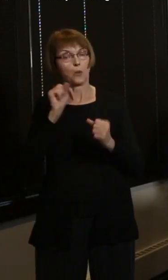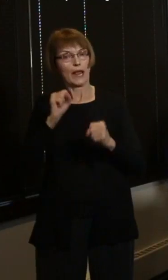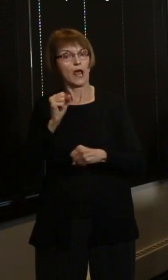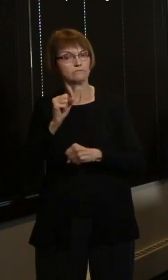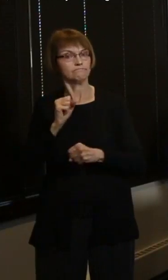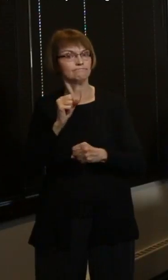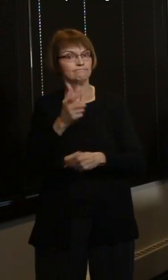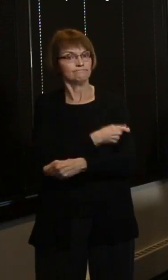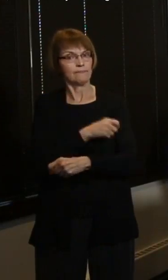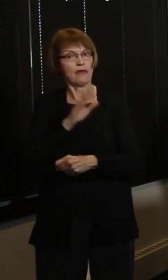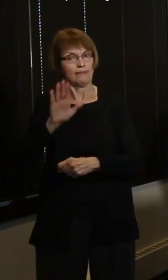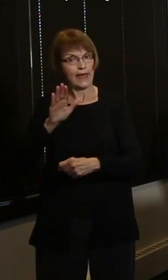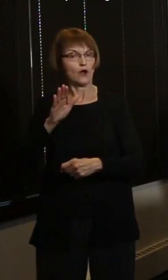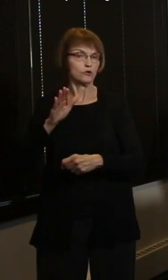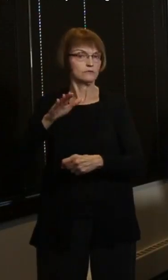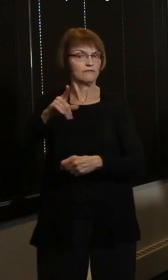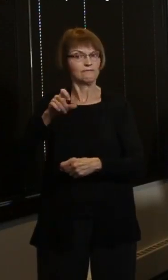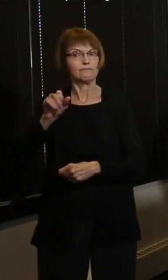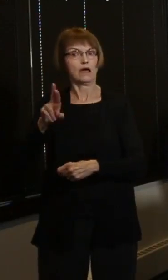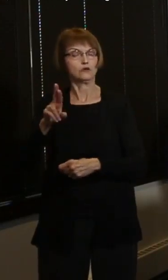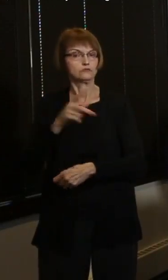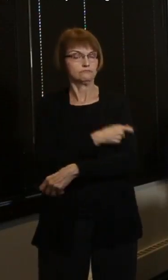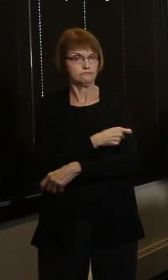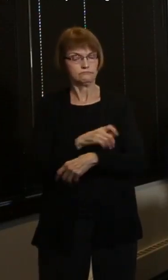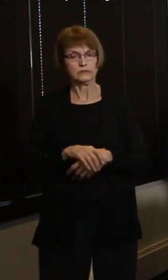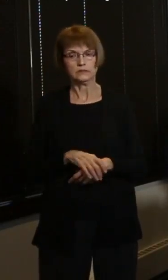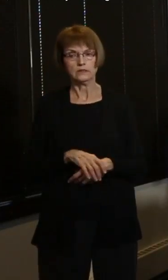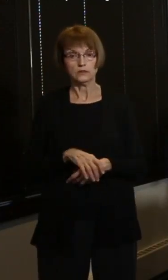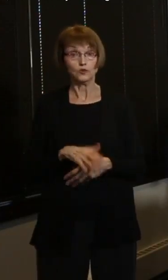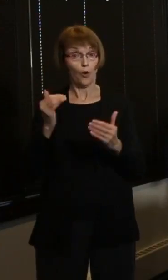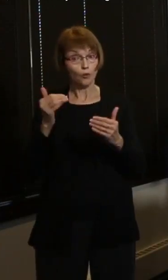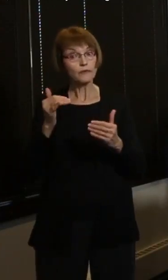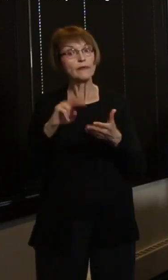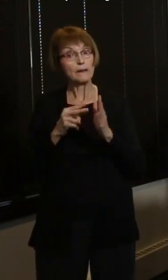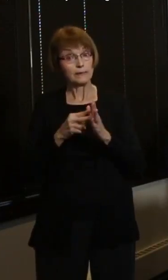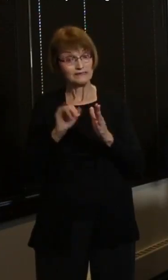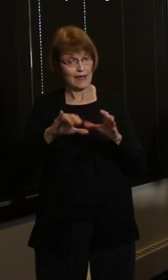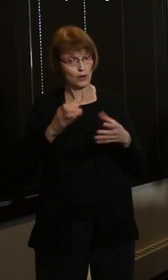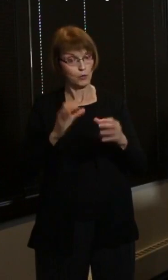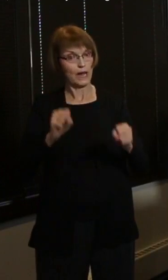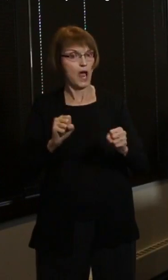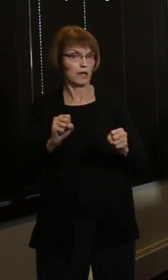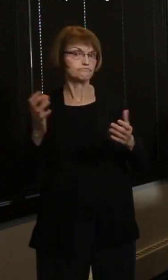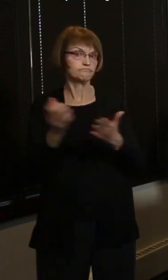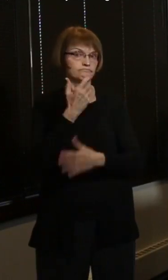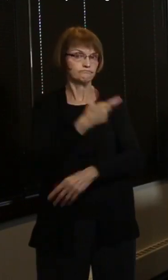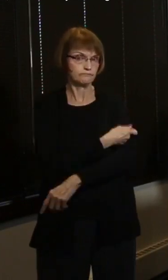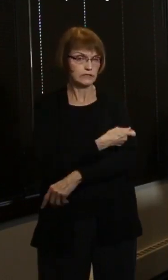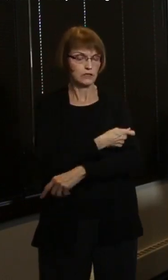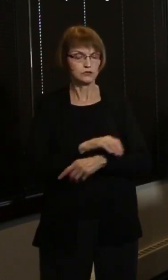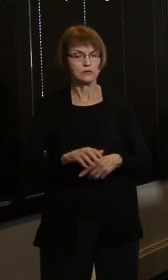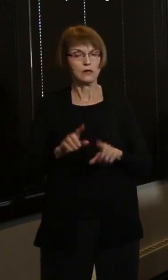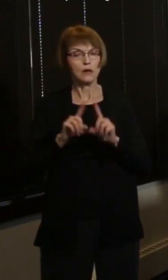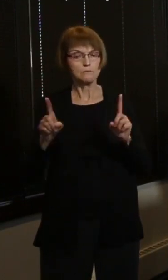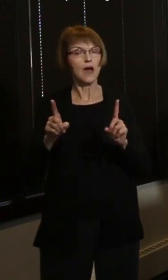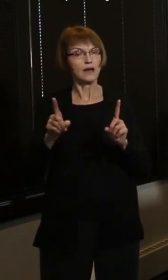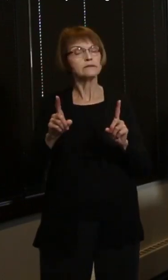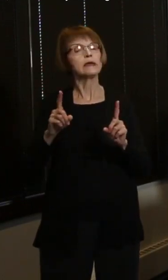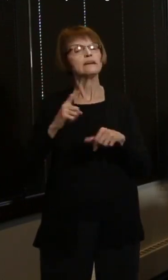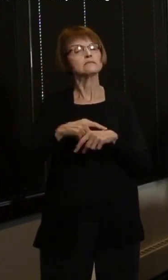that'll be another group of people that will need to get vaccinated. So I think, we'll know more as time goes